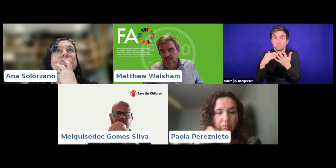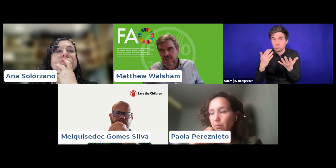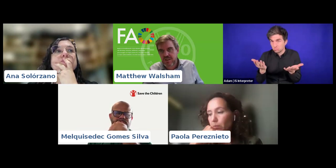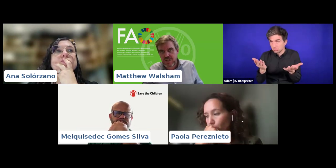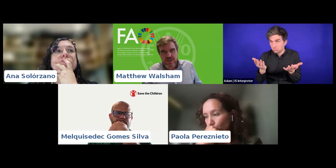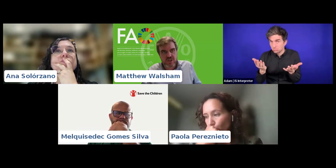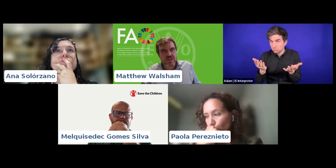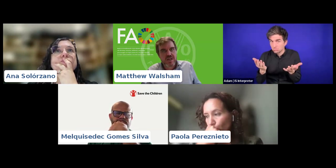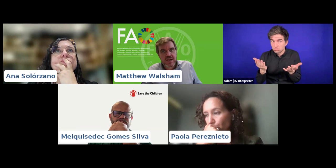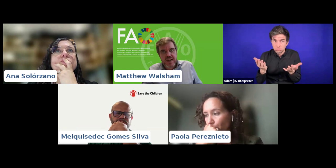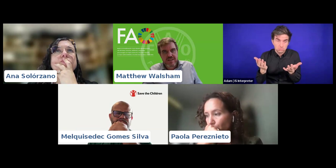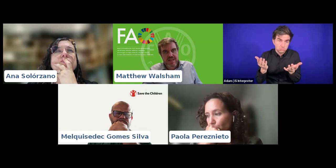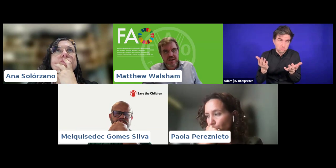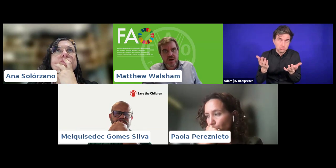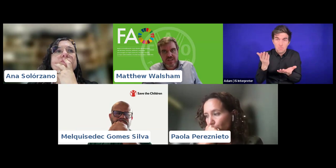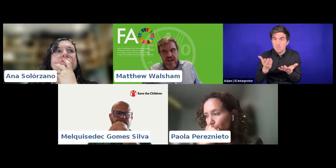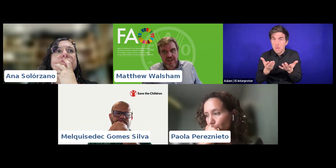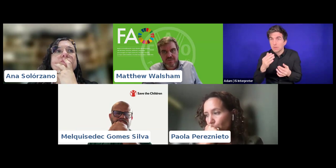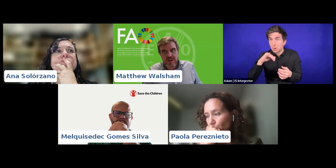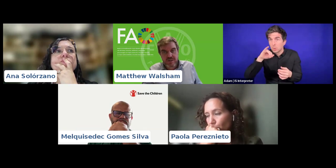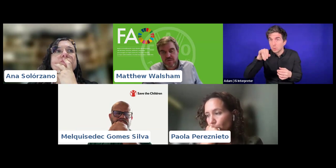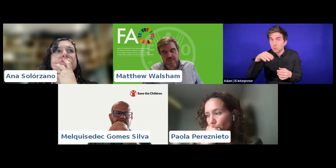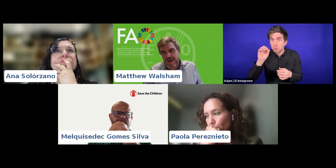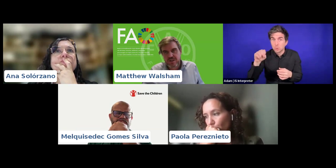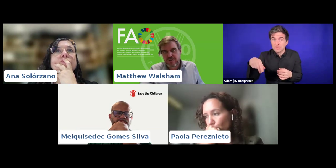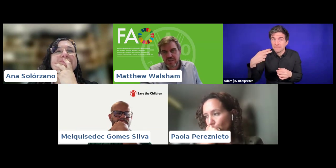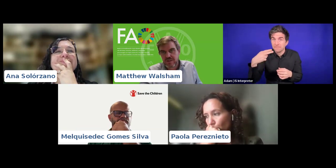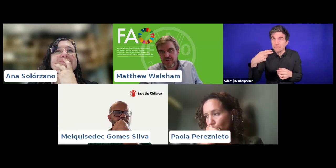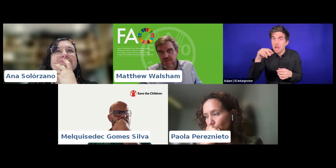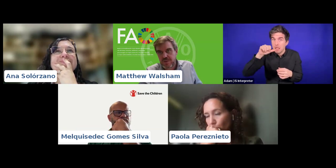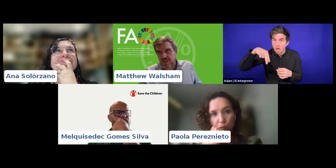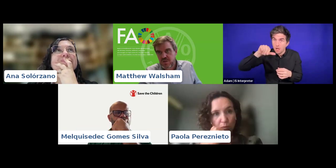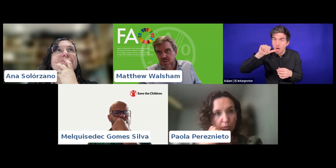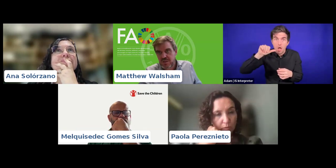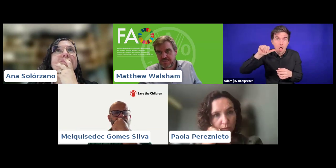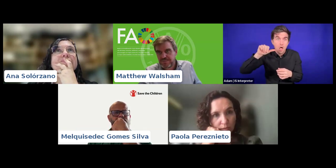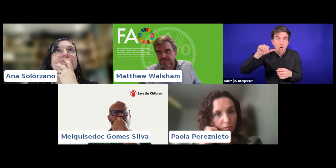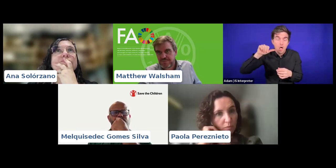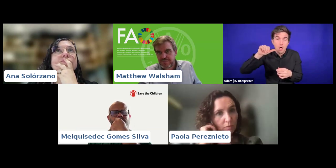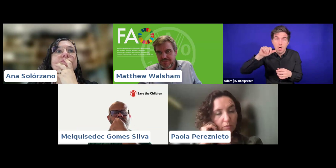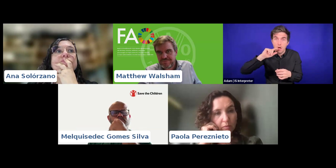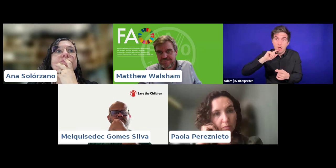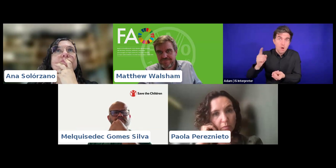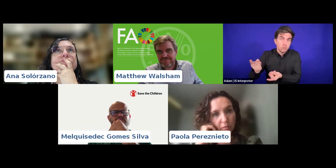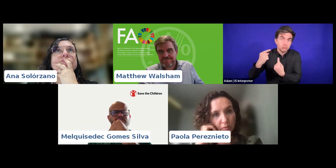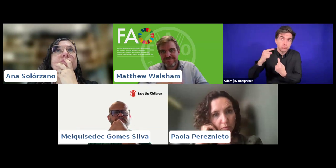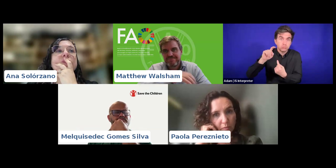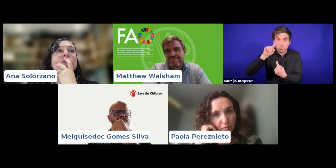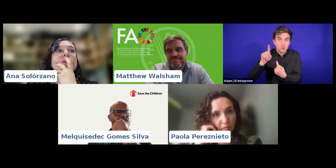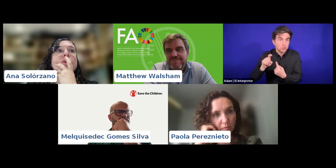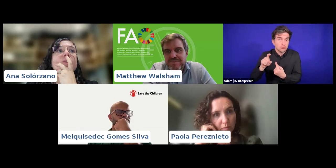to Kenyonga's question, and then over to Anna, over to Paola, sorry, for some last thoughts.